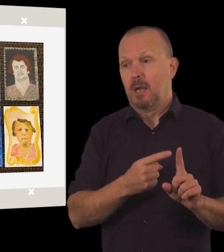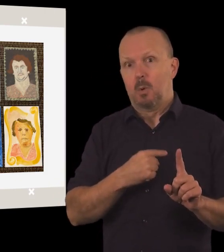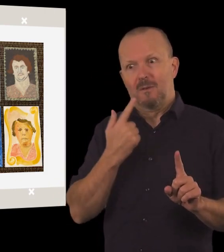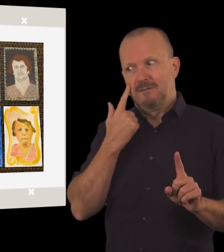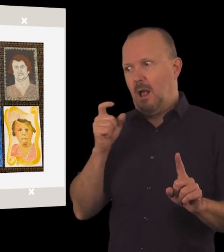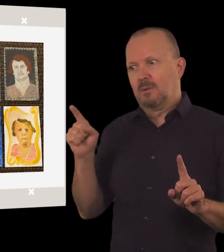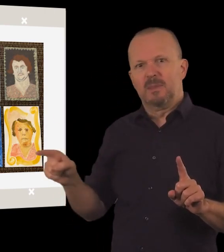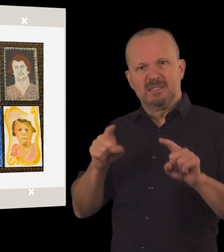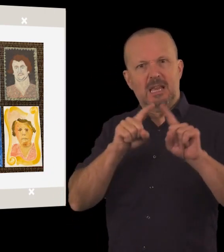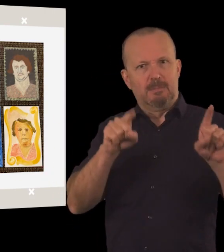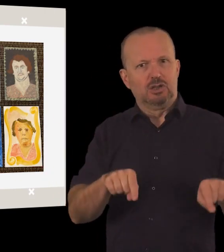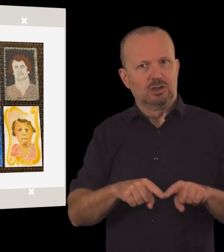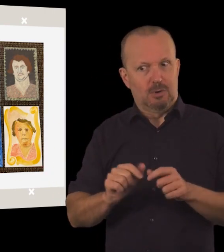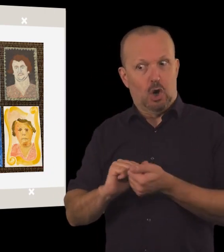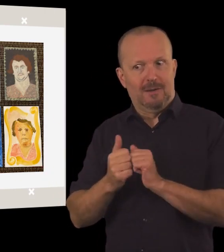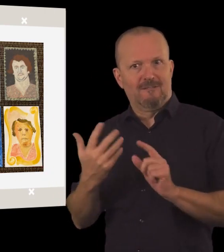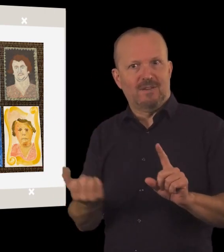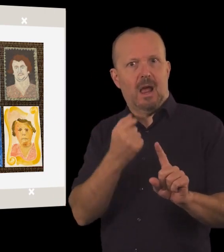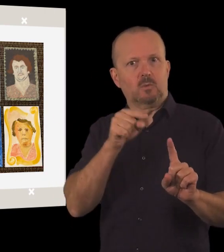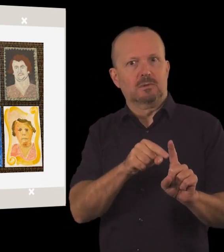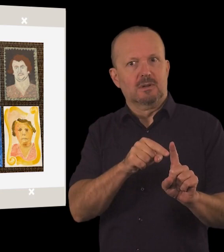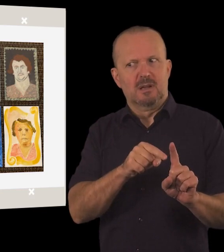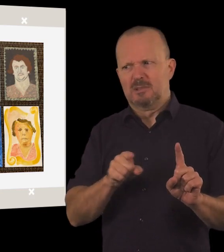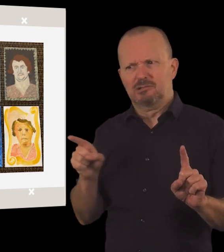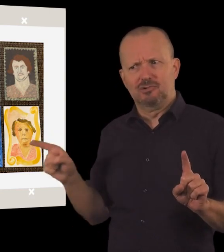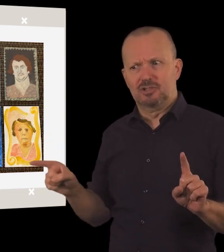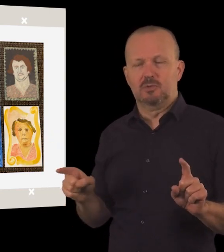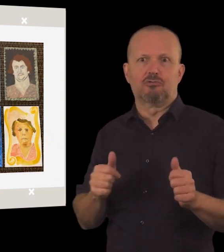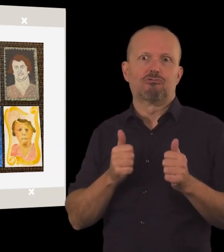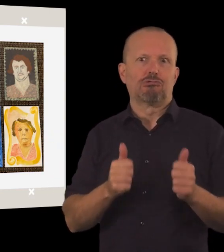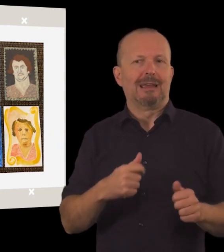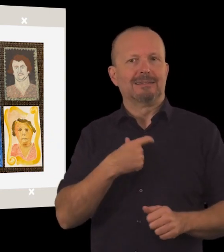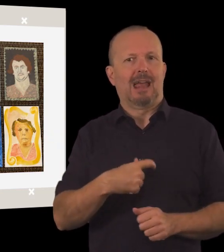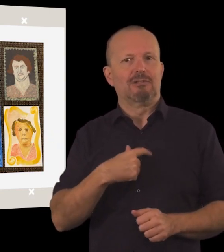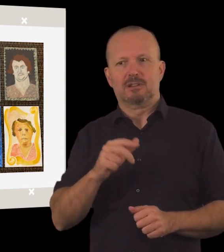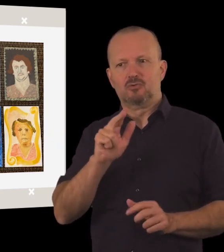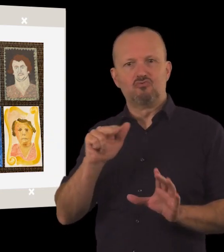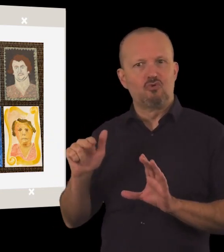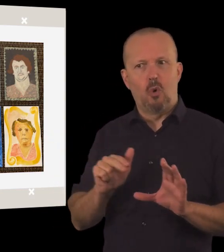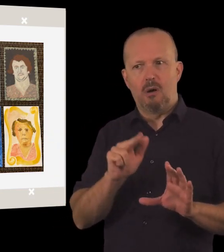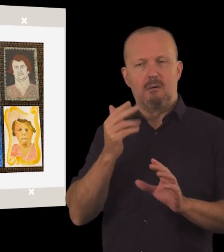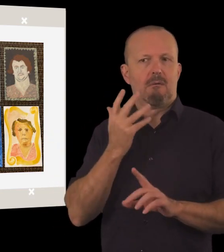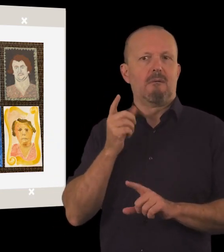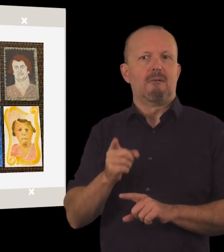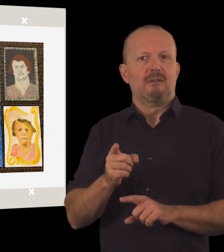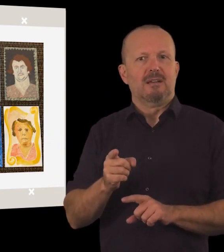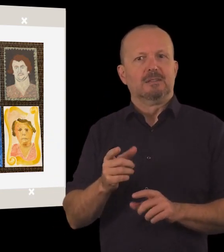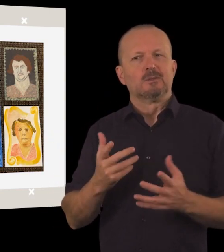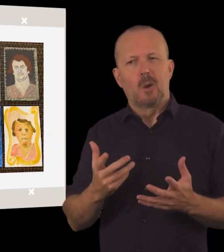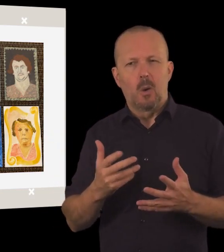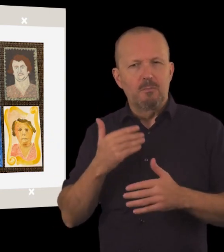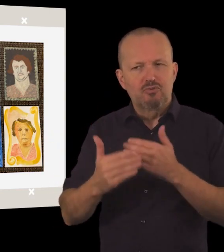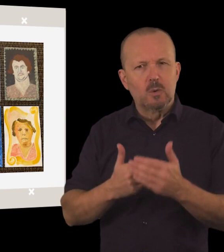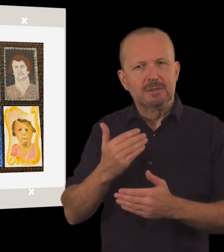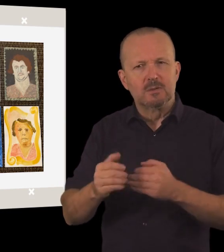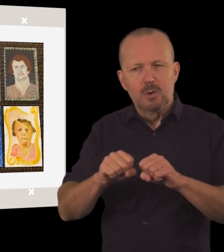own. We still got to have that day for our own creativity, but there were snippets from it that we did bring back